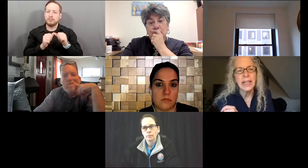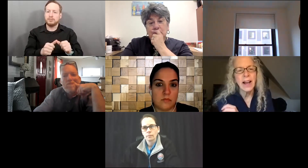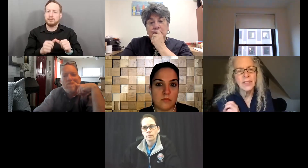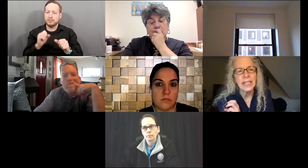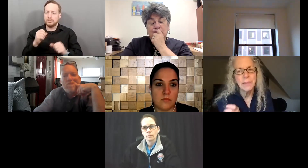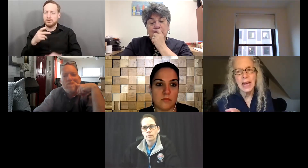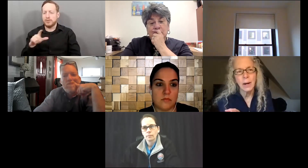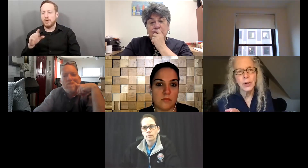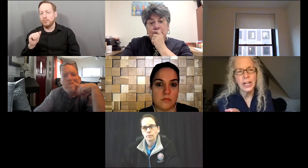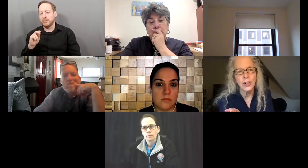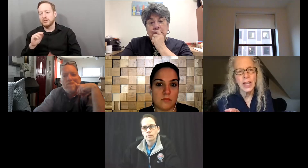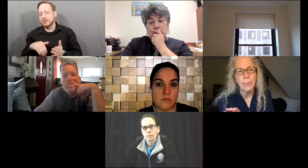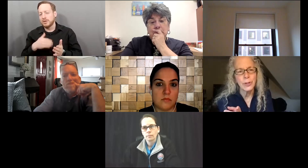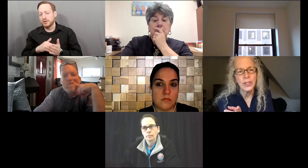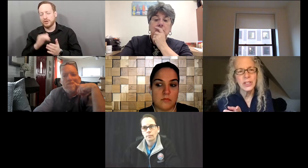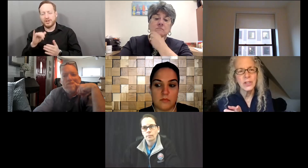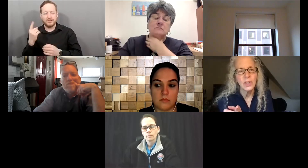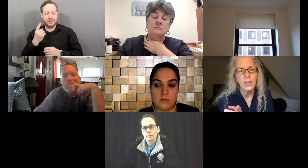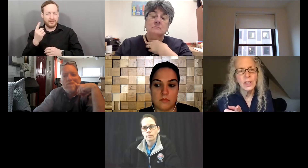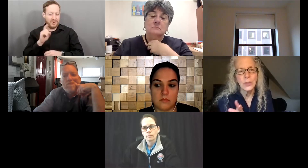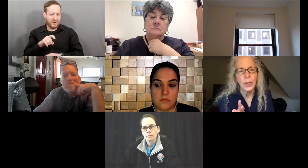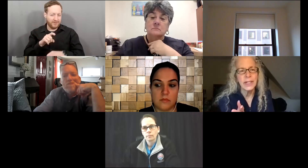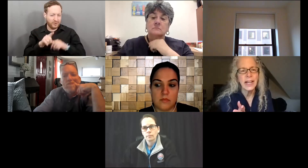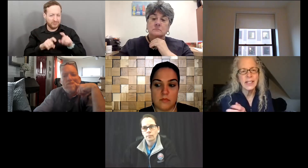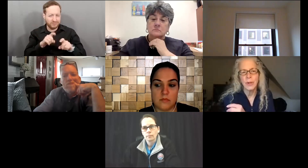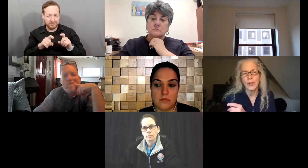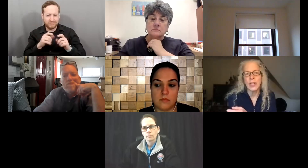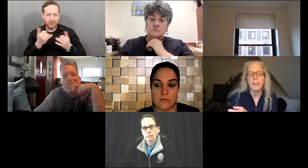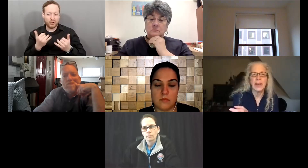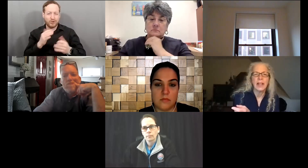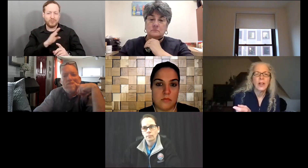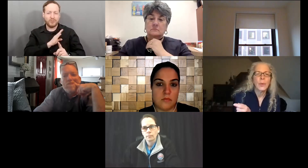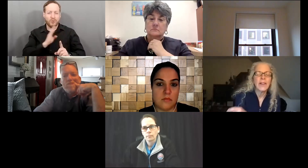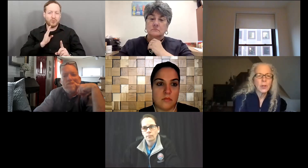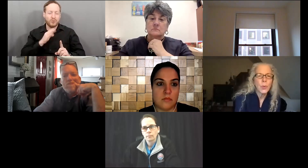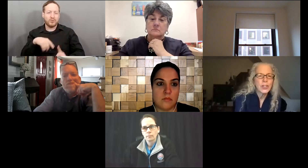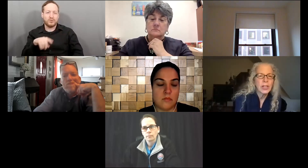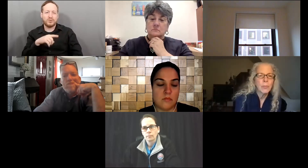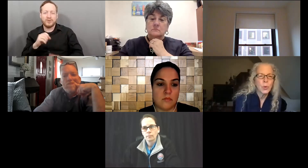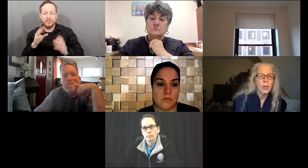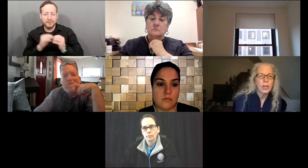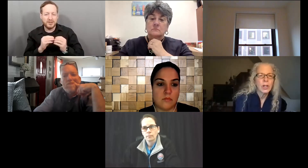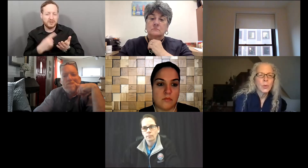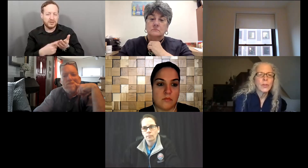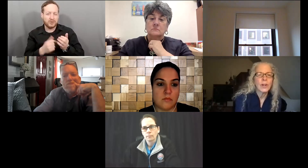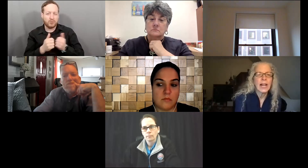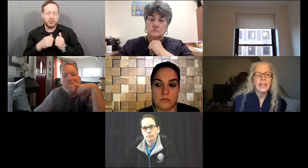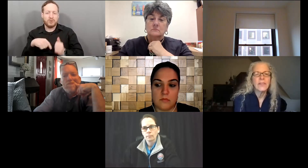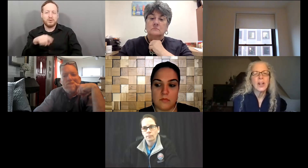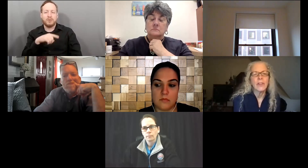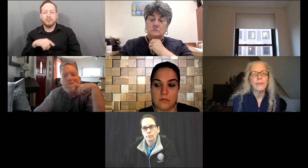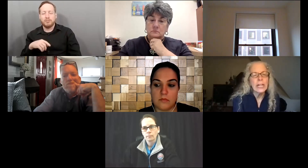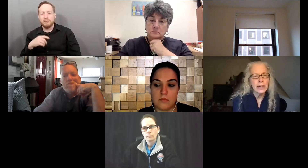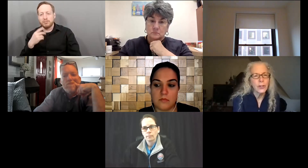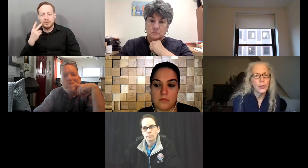requirement that they have to keep that operating under that person's last will and testament or something. We'd have to question them more, whether or not they